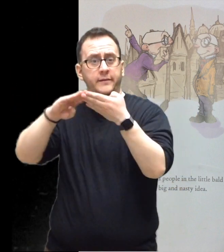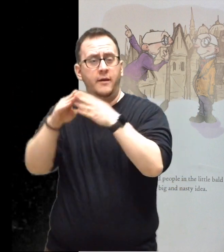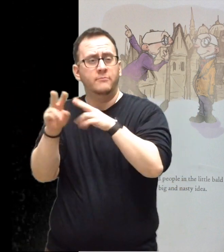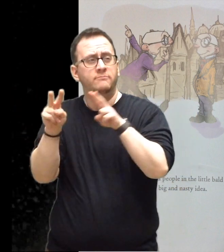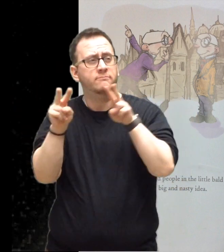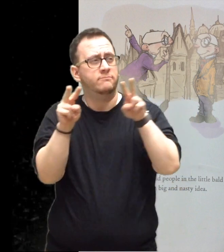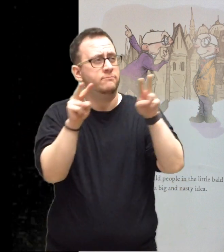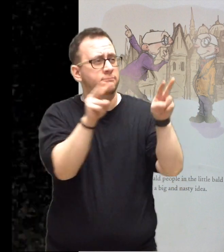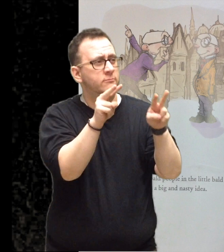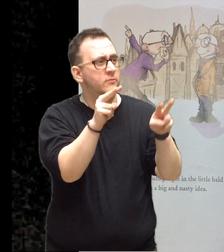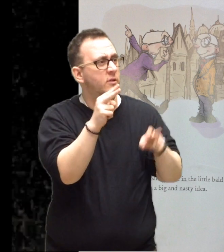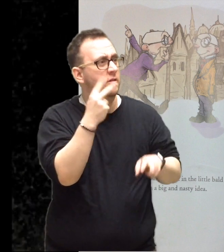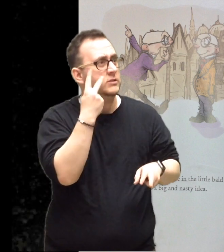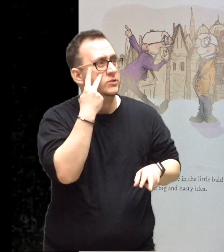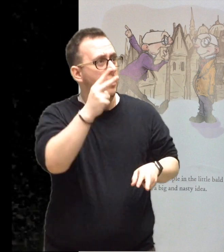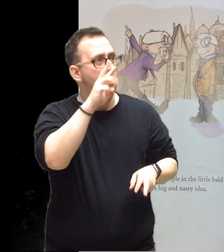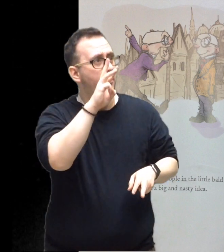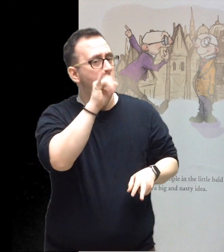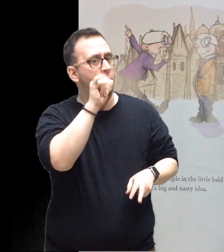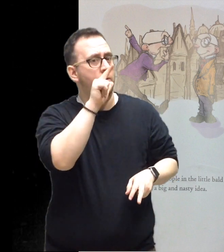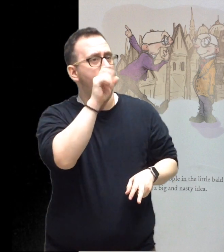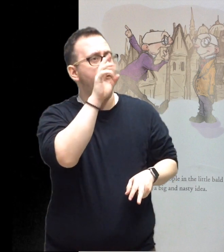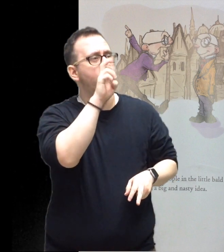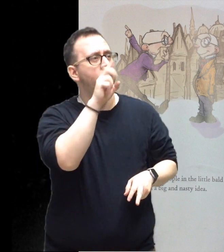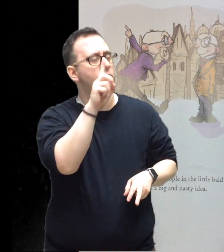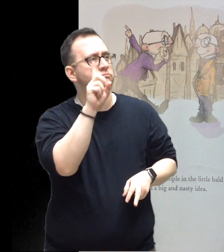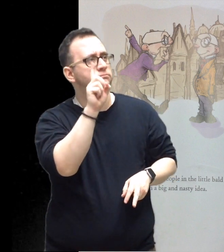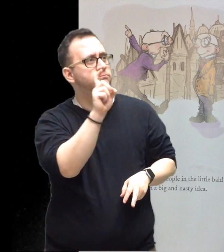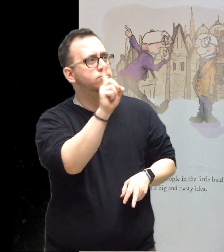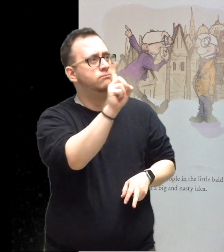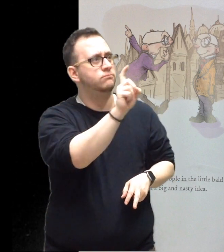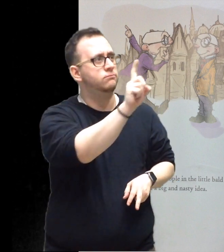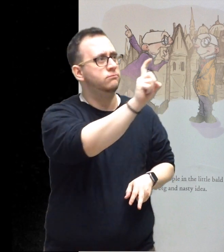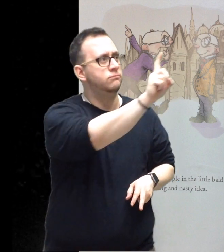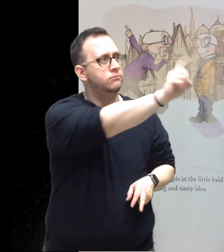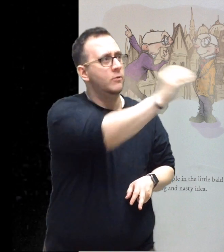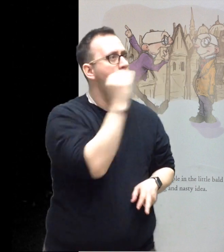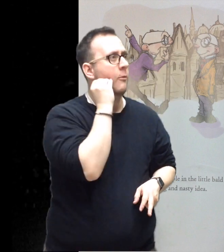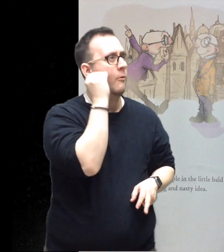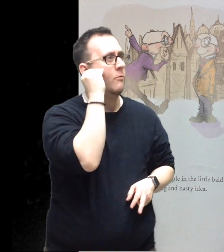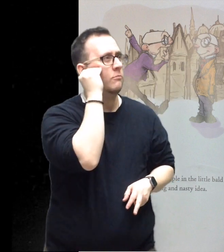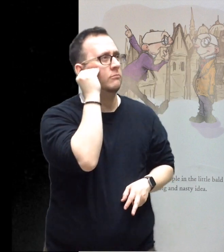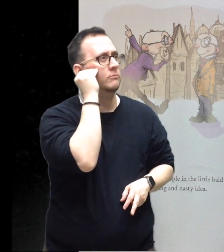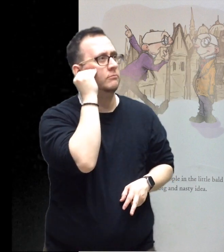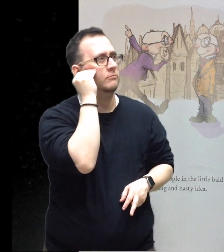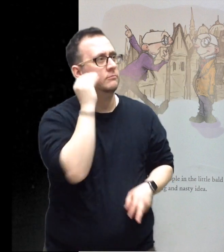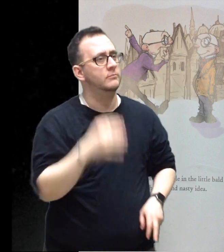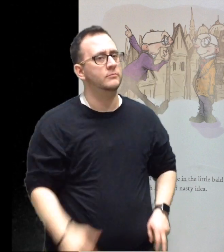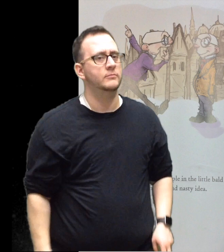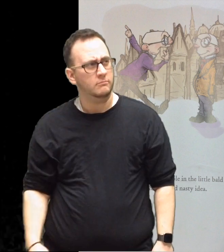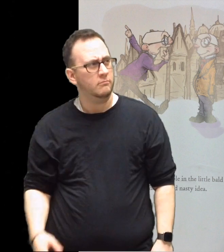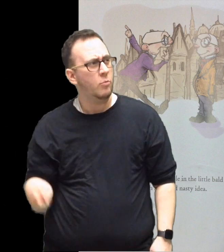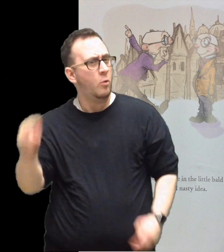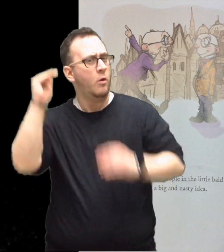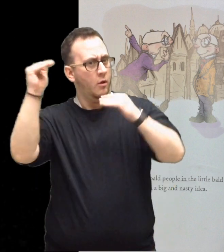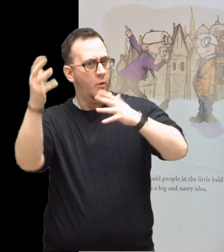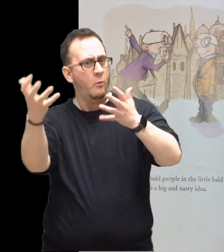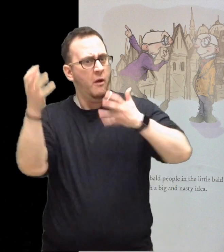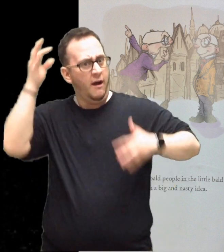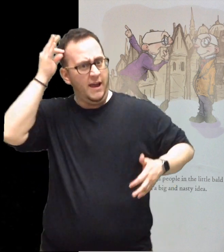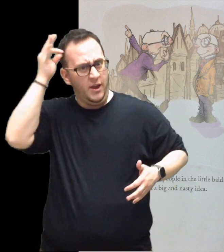Meanwhile, the little bald townspeople watched as the big hairy giant lumbered away. They wanted hair